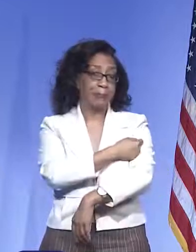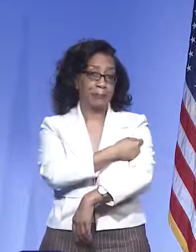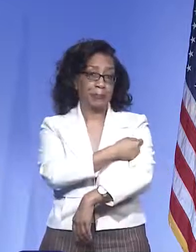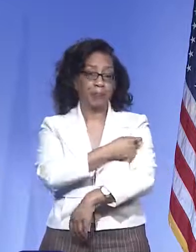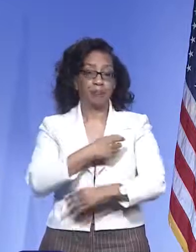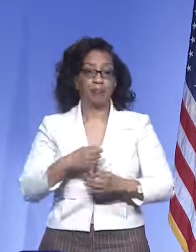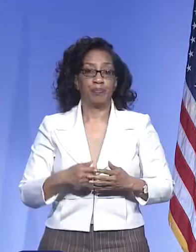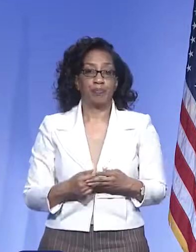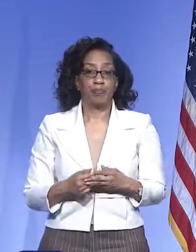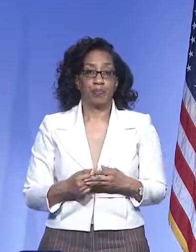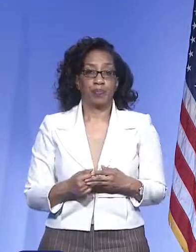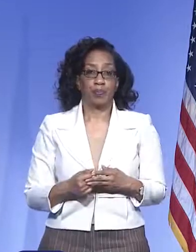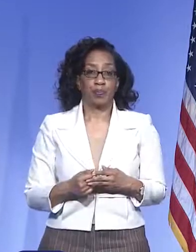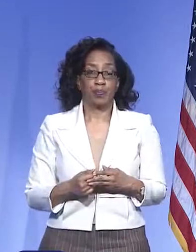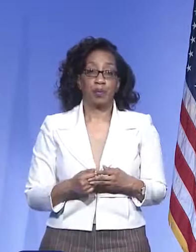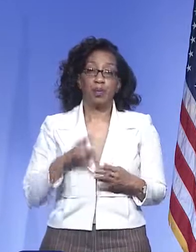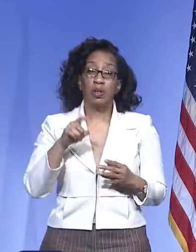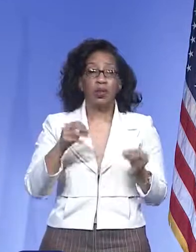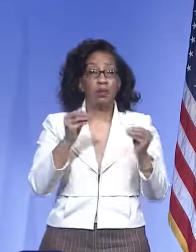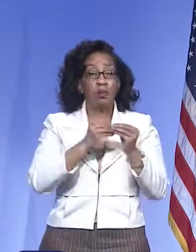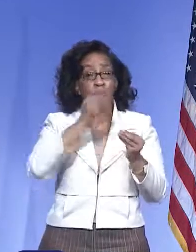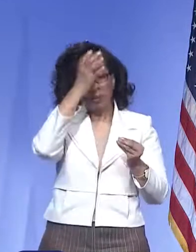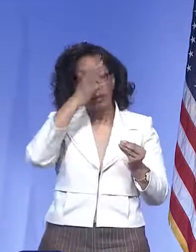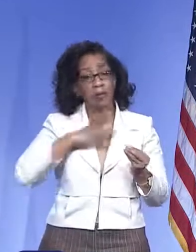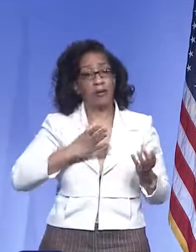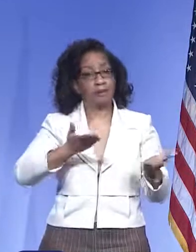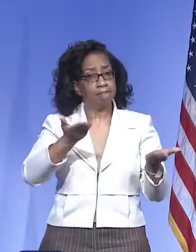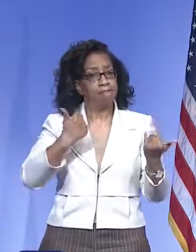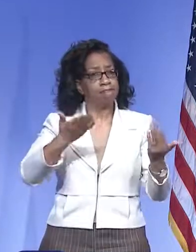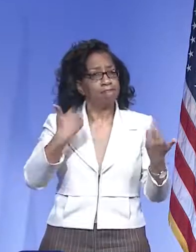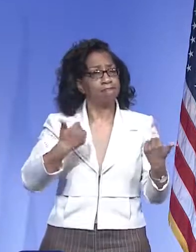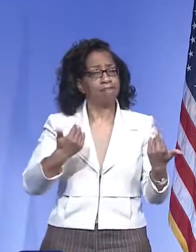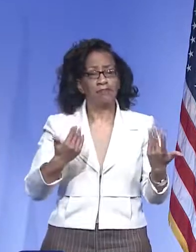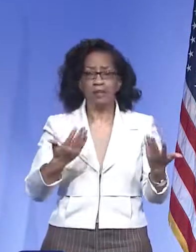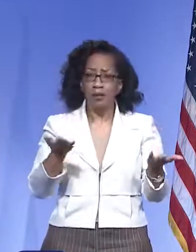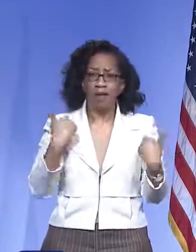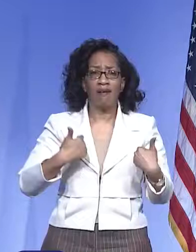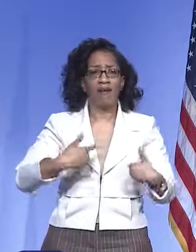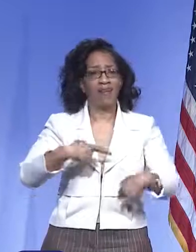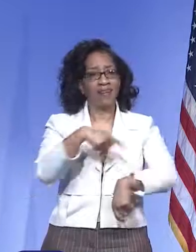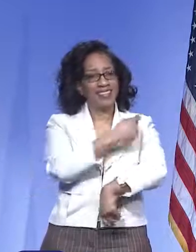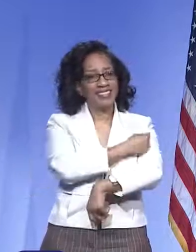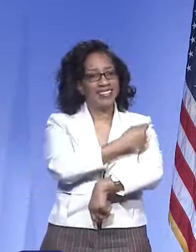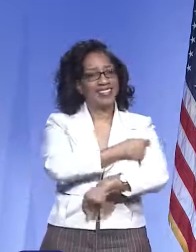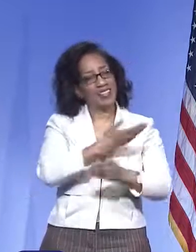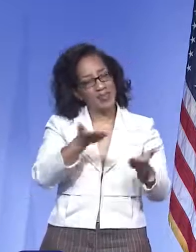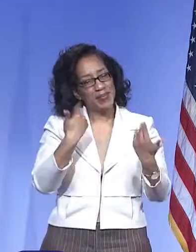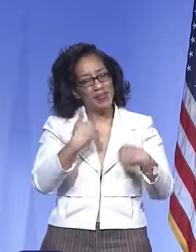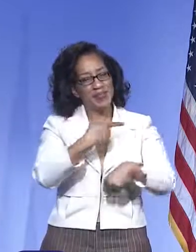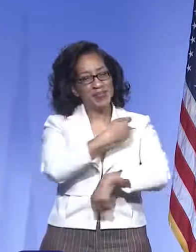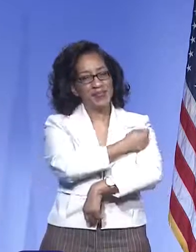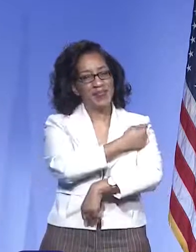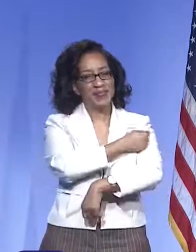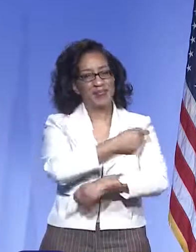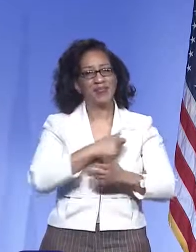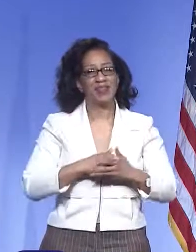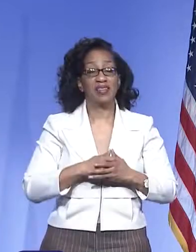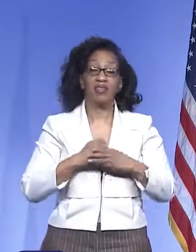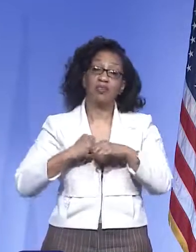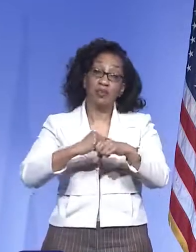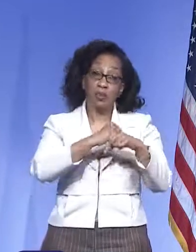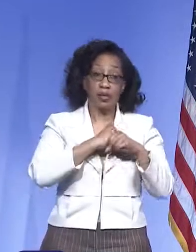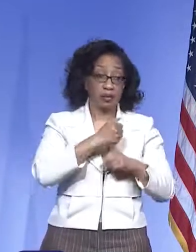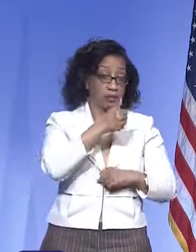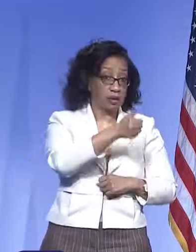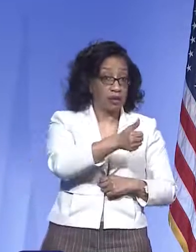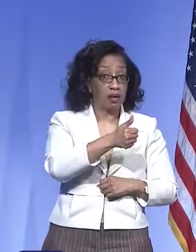women. But we need more guys to come out. Okay, so guys, come on. Let's get our shots. It's going to protect us.